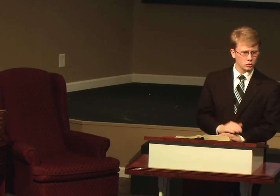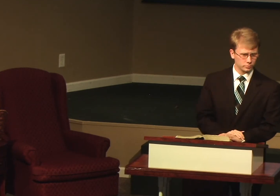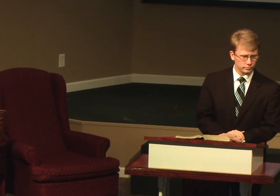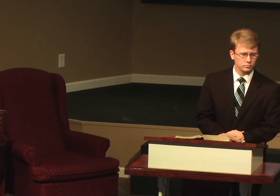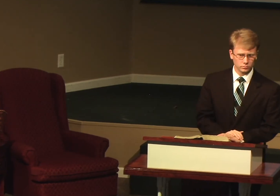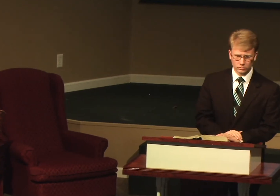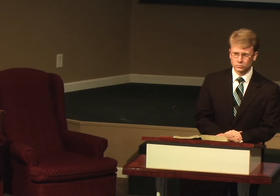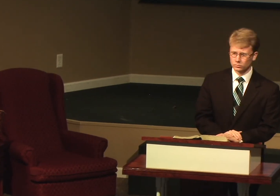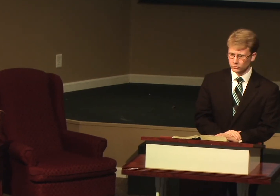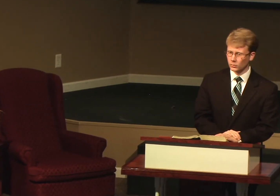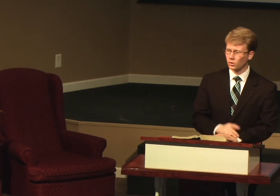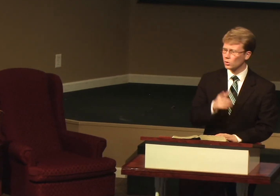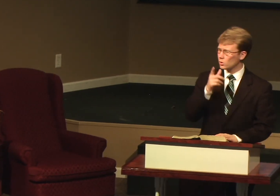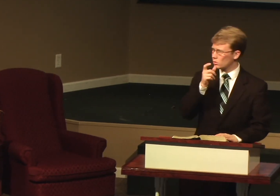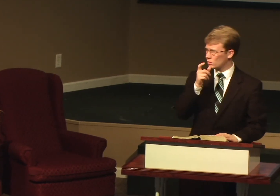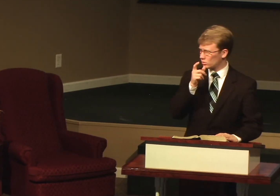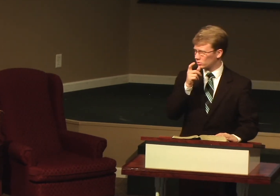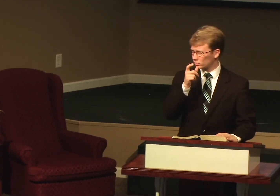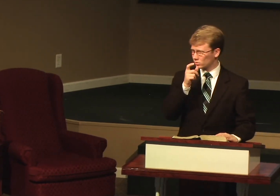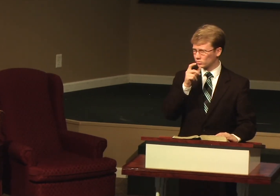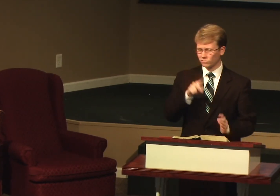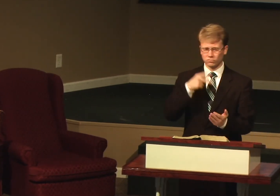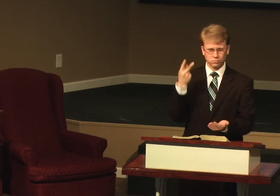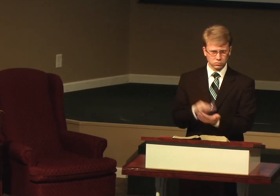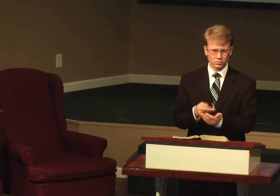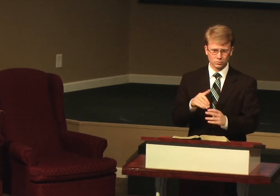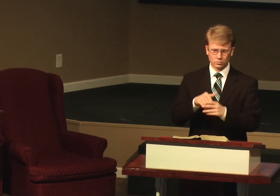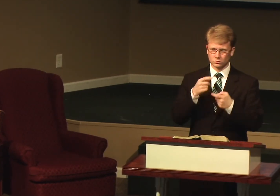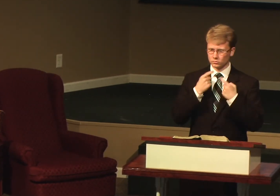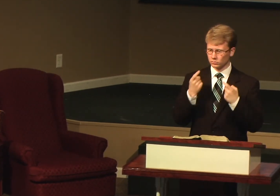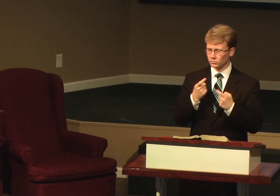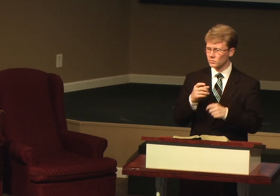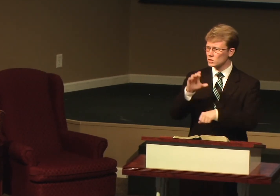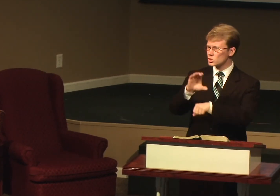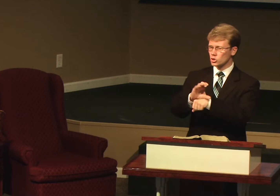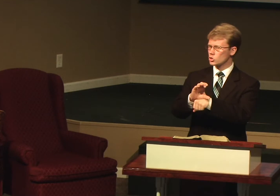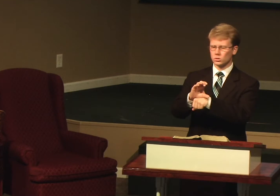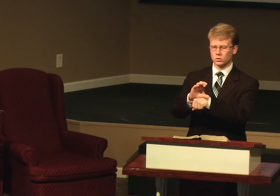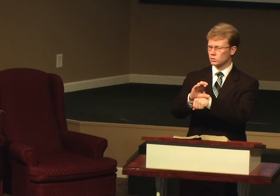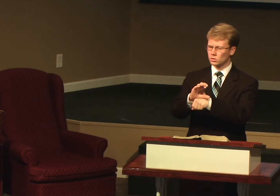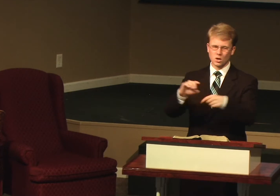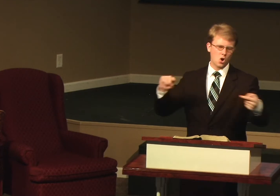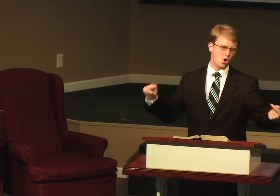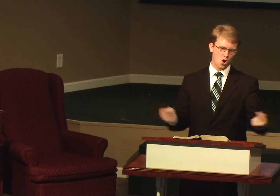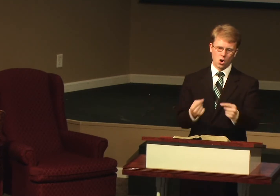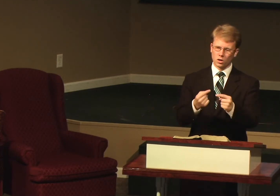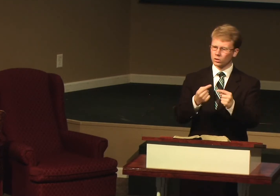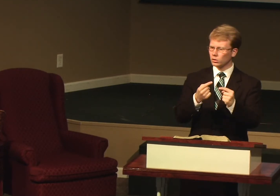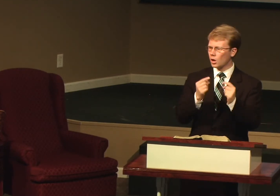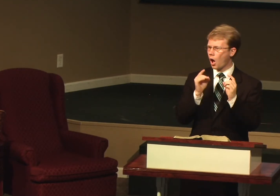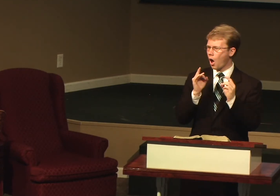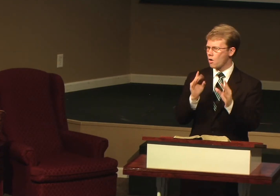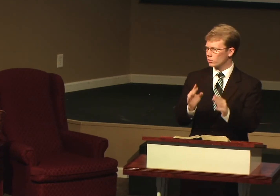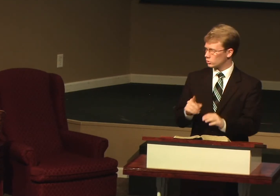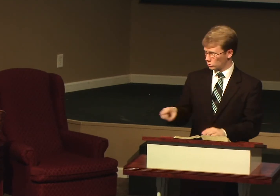I know many pastors today, guys, that have fallen into sin, hurt the